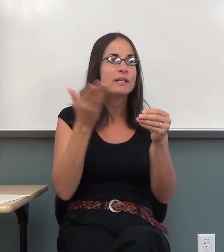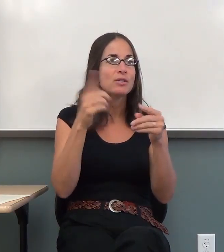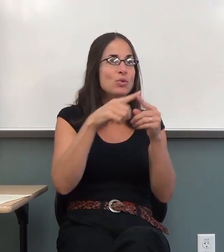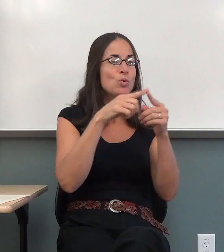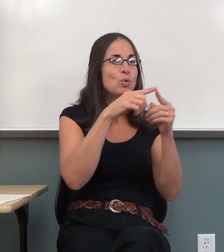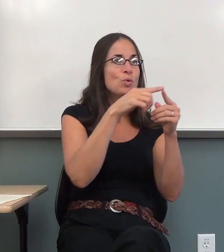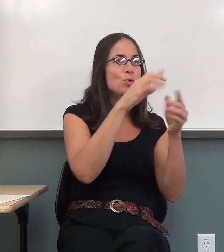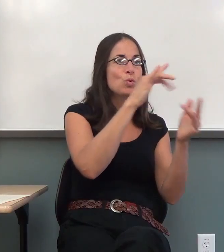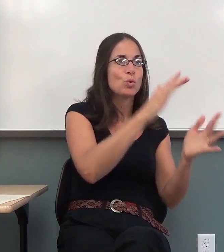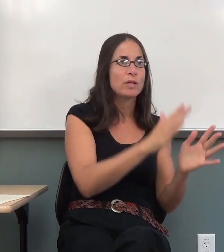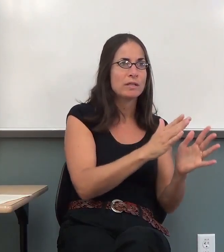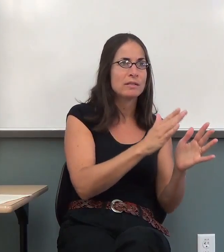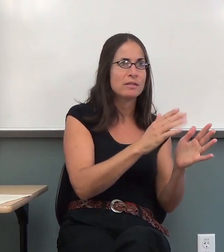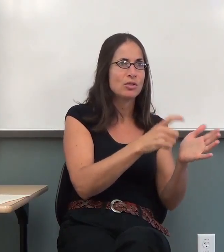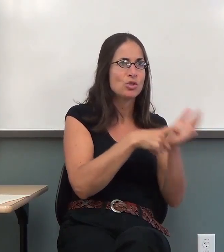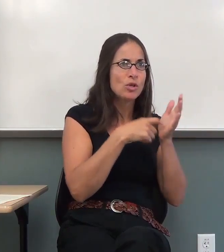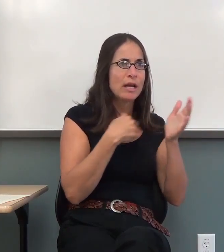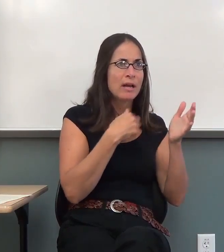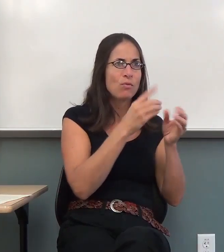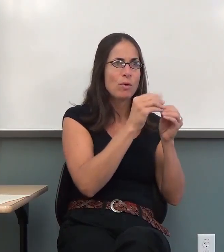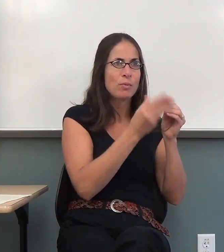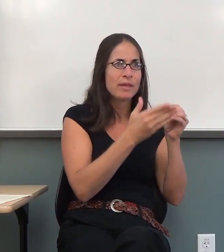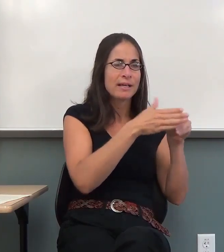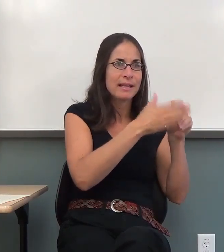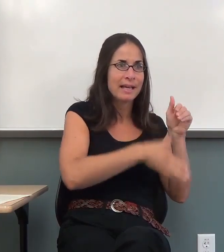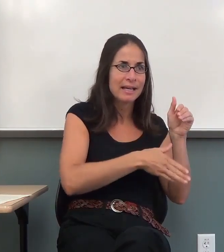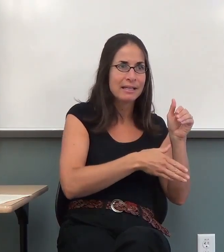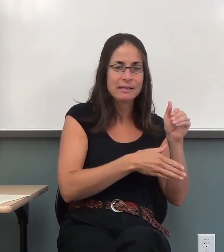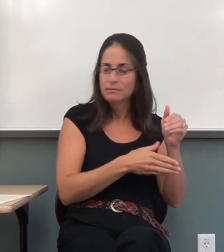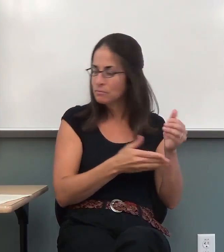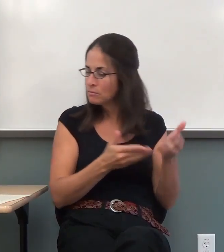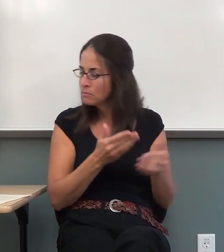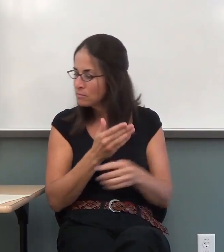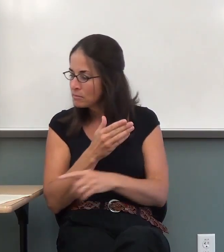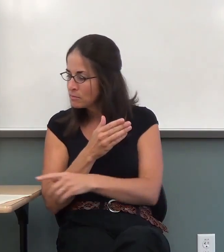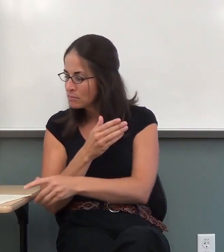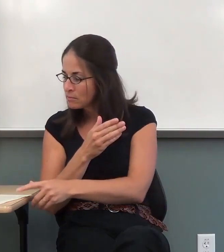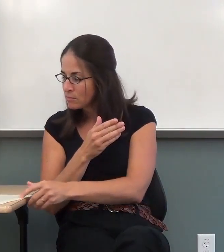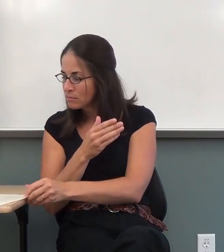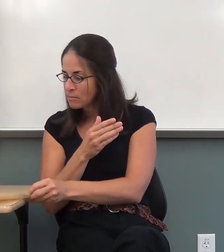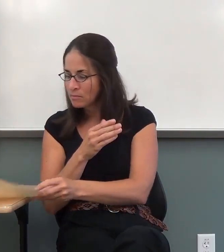the end there should be something else? It's almost like many street vendors cut off that whole verb phrase